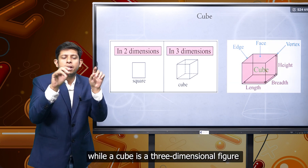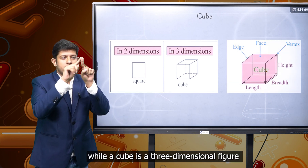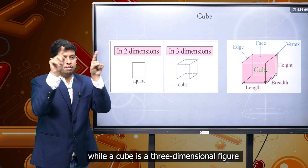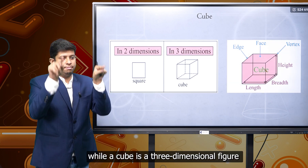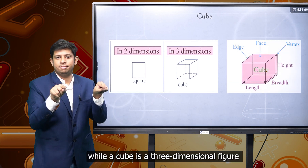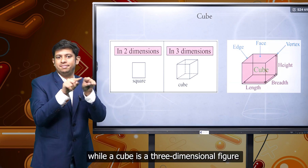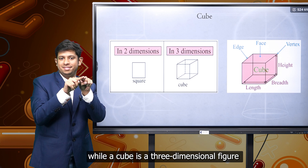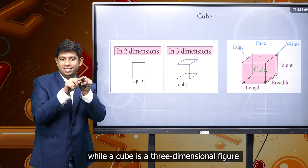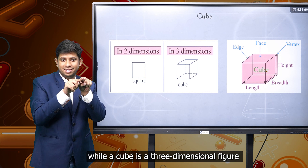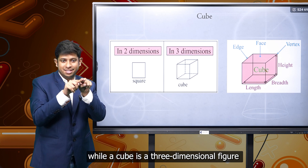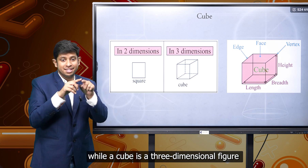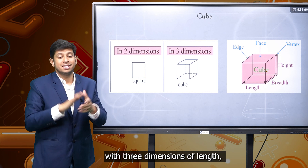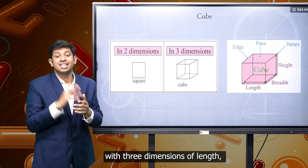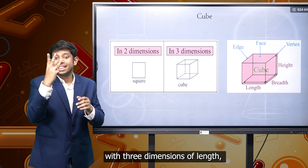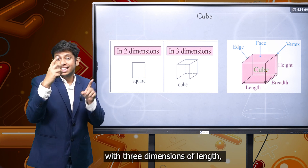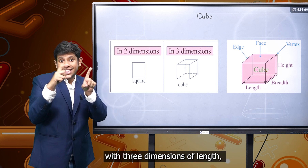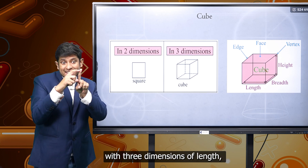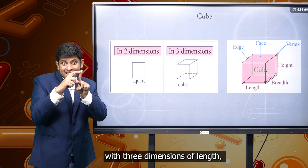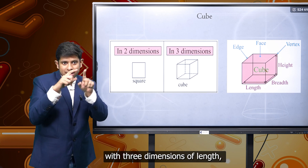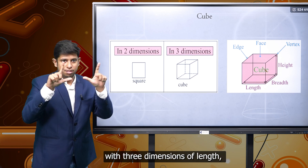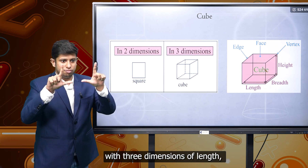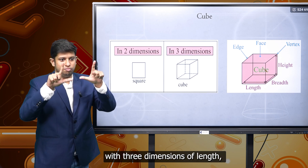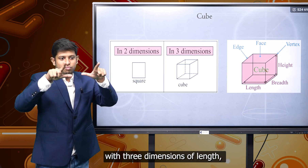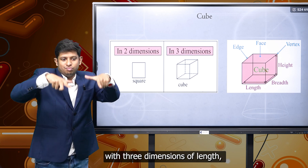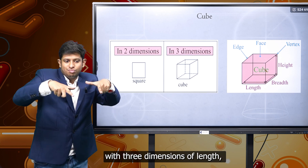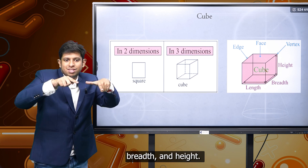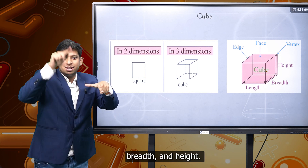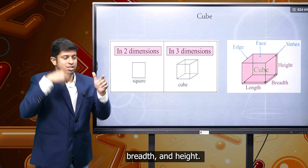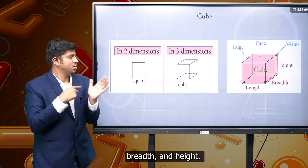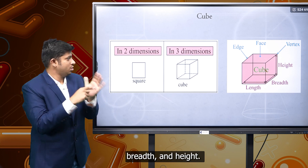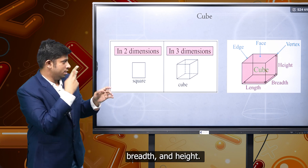a three-dimensional figure with three dimensions of length, breadth and height.